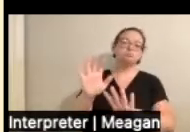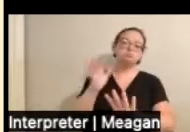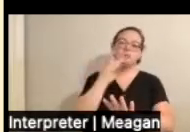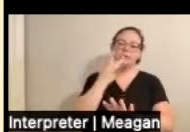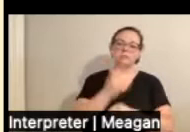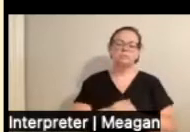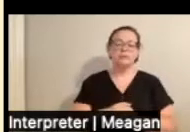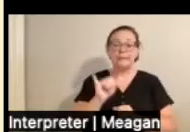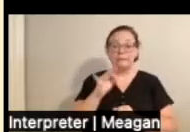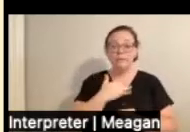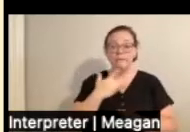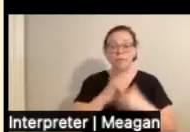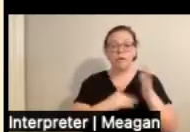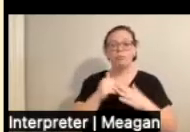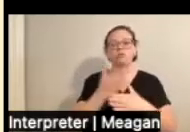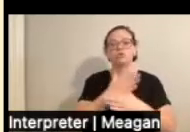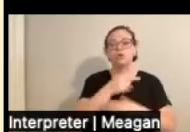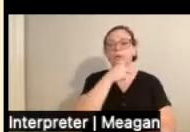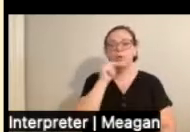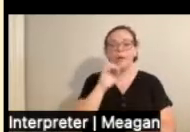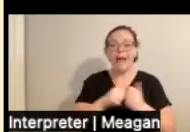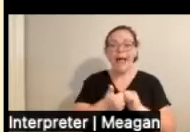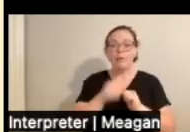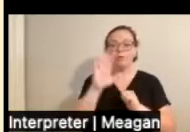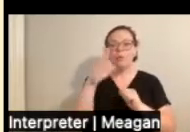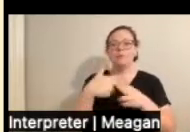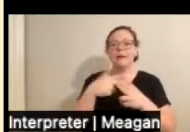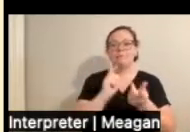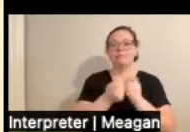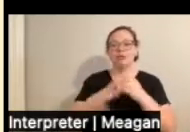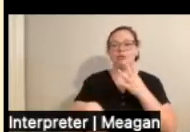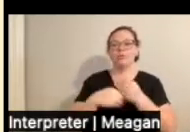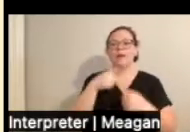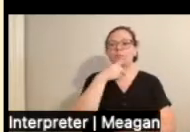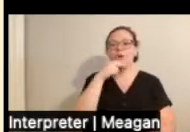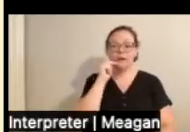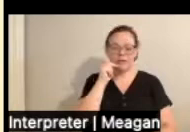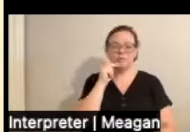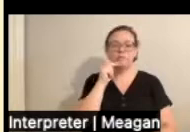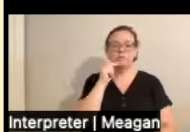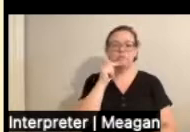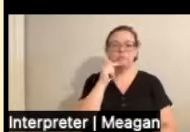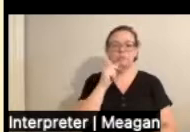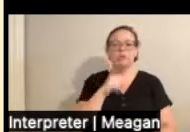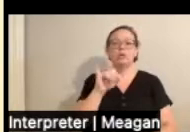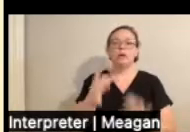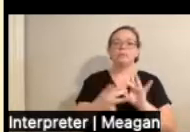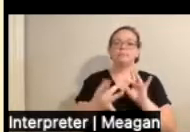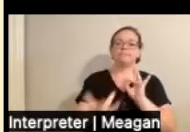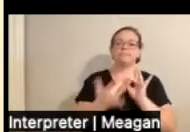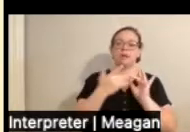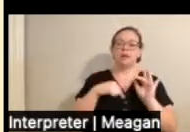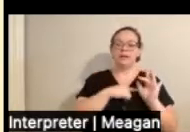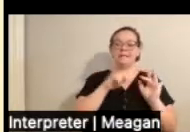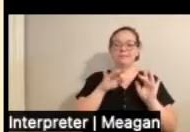feel comfortable, share your pronouns by editing your name to include them. And you can message one of us if you